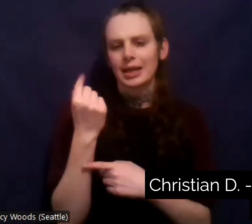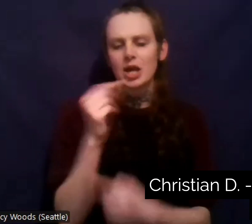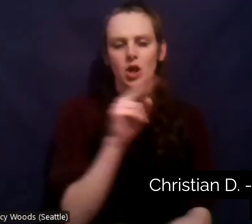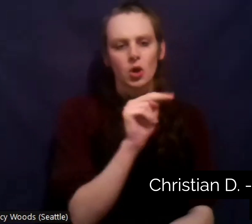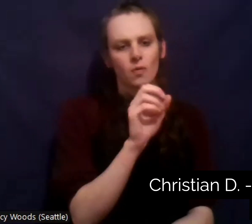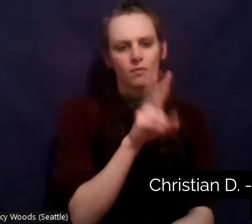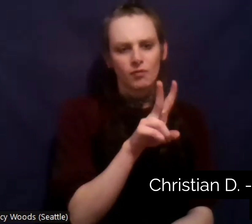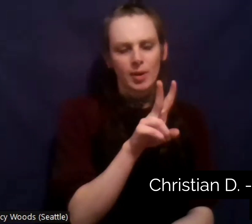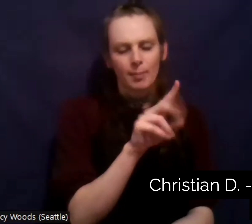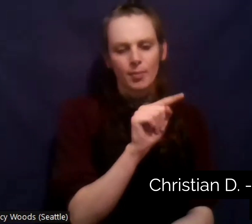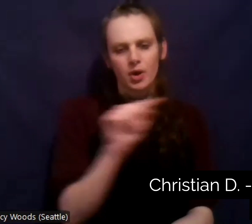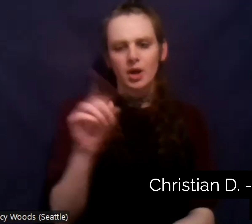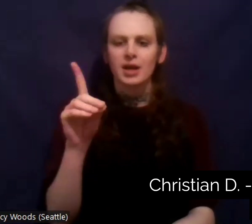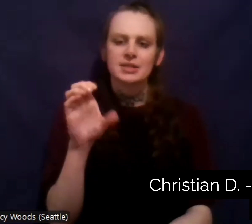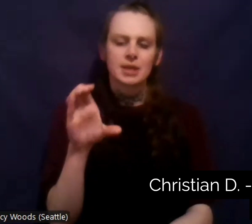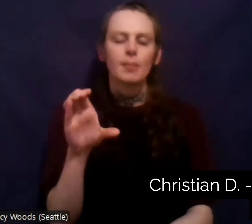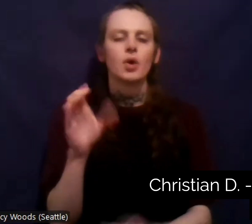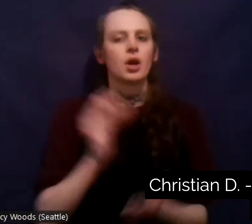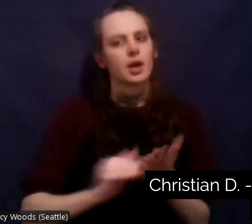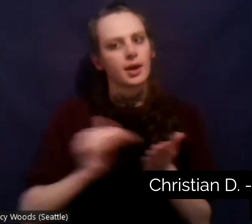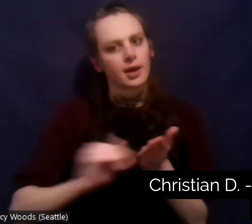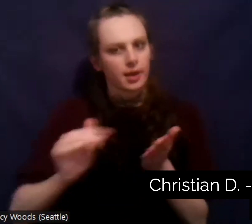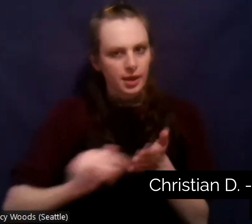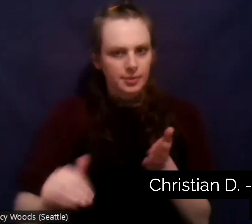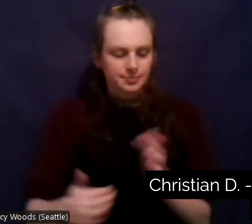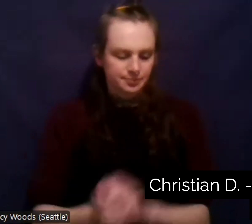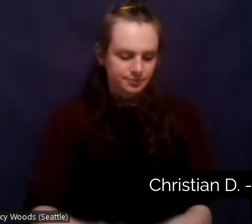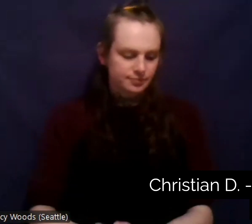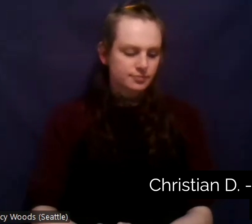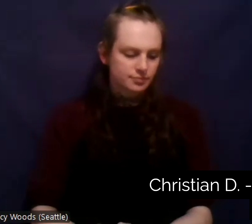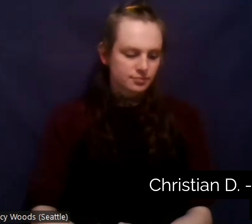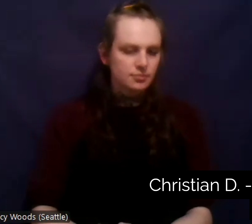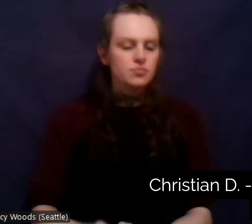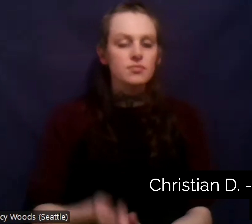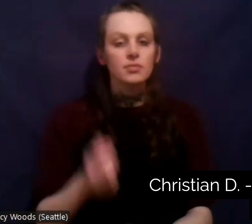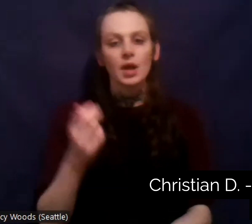December, and on New Year's Eve,